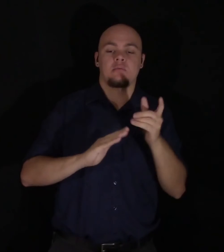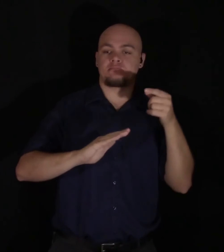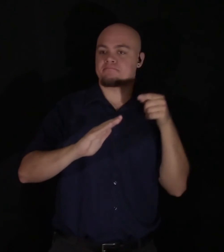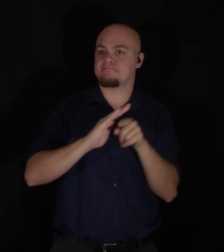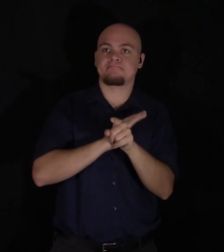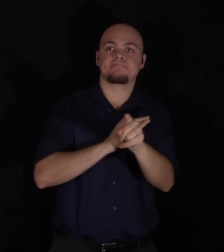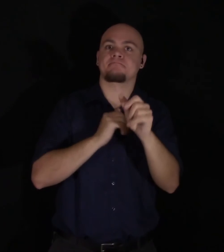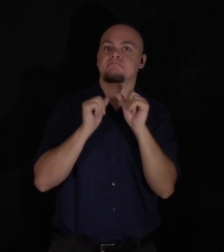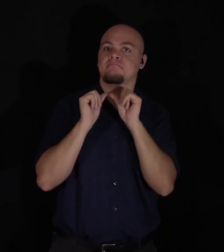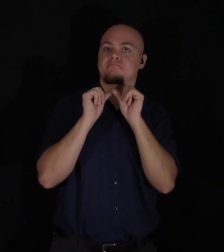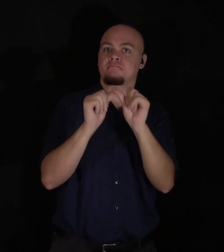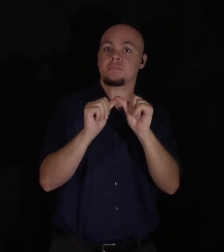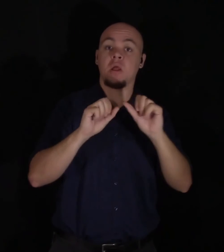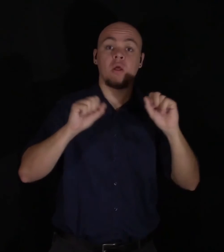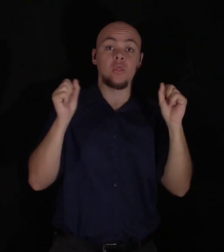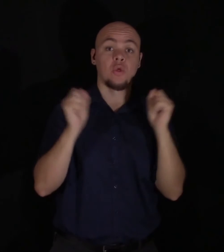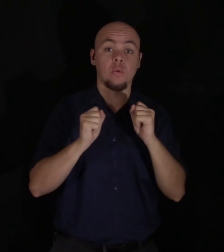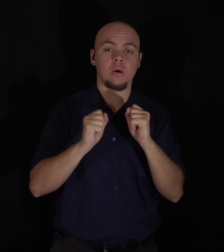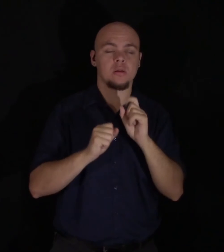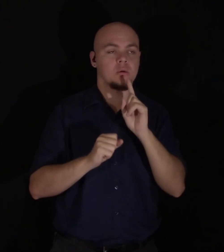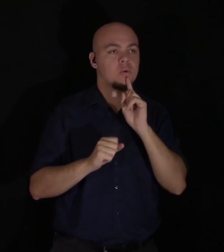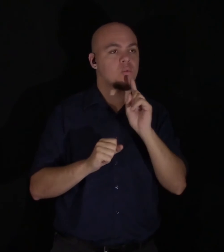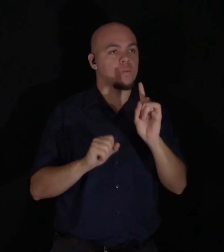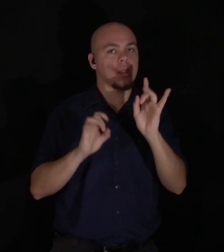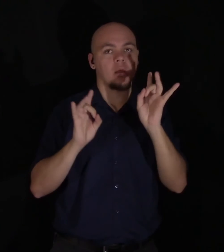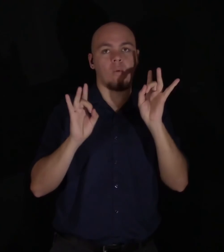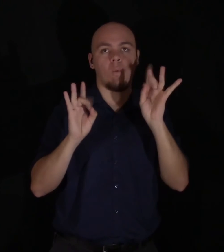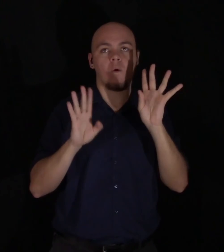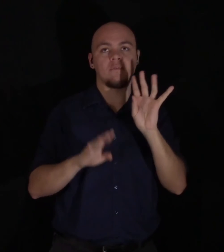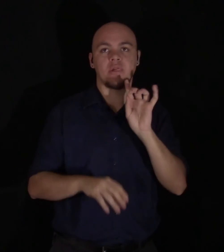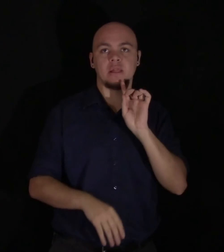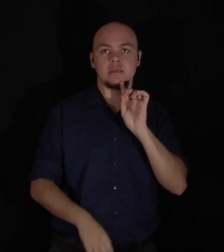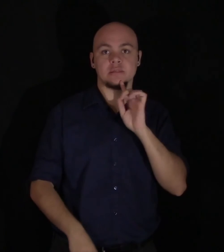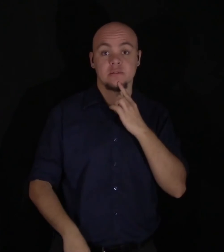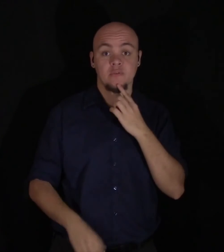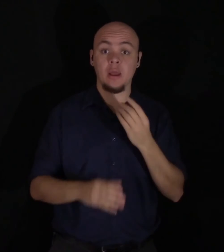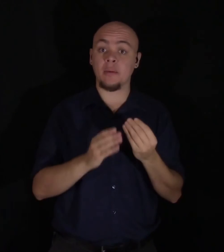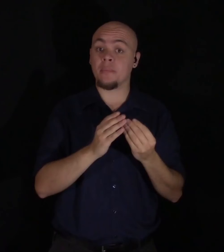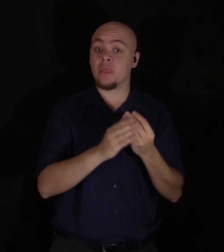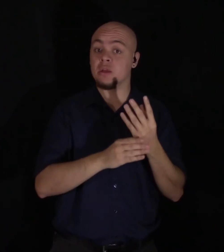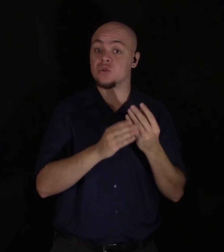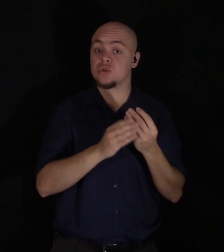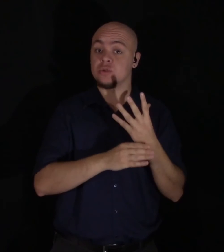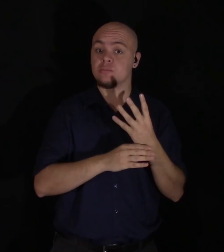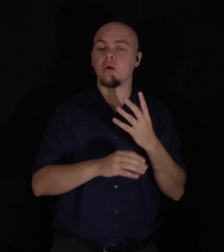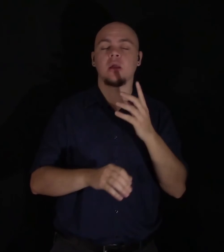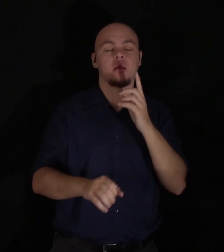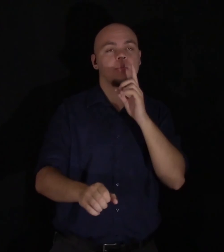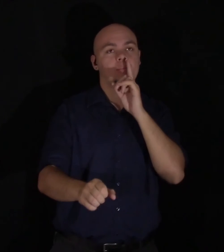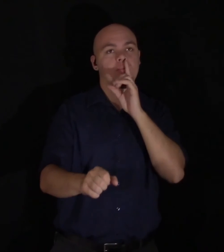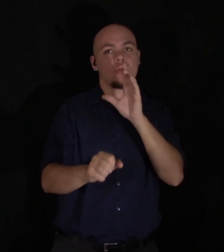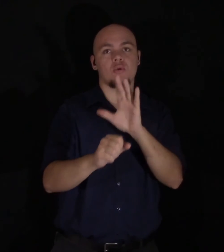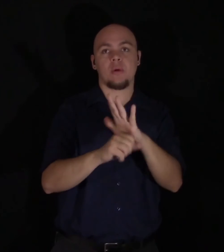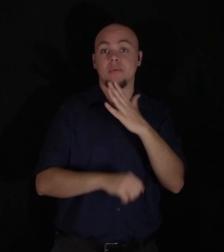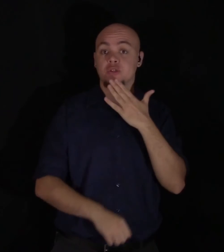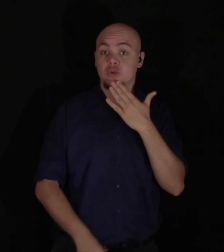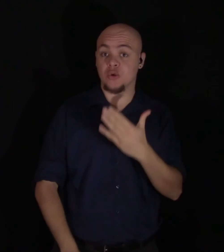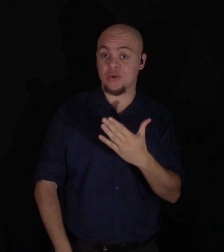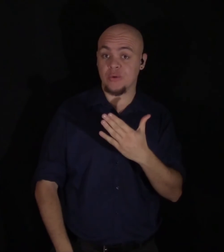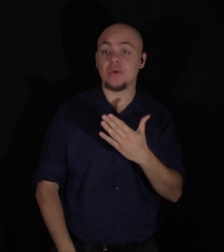The winter has been dreadfully severe, but the spring promises well, and it is considered as a